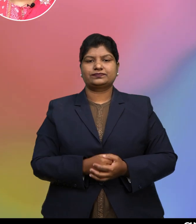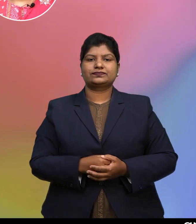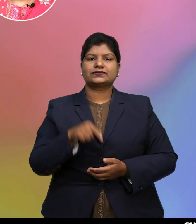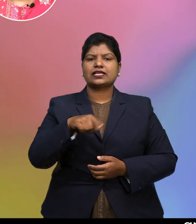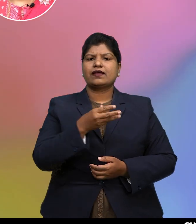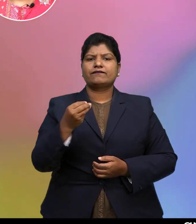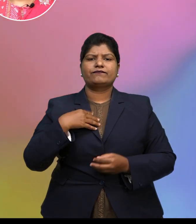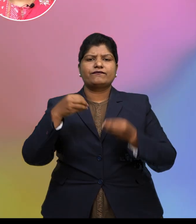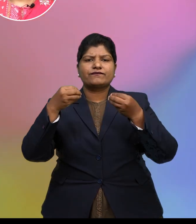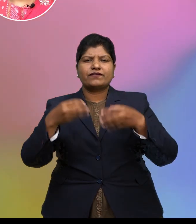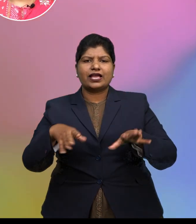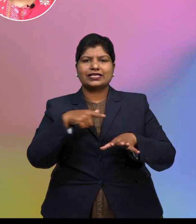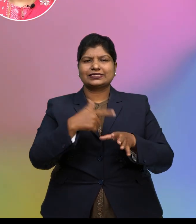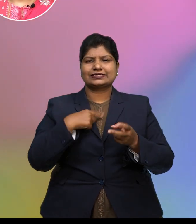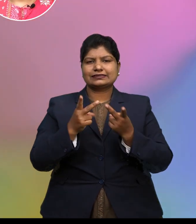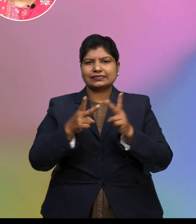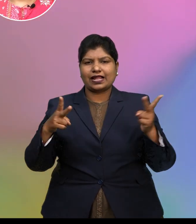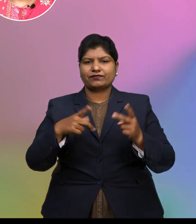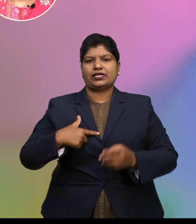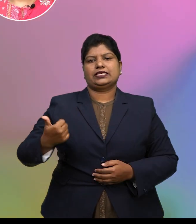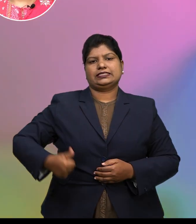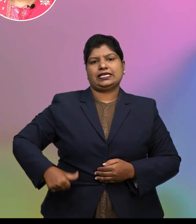and waste materials by diffusion.